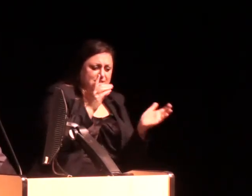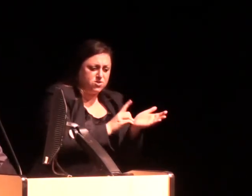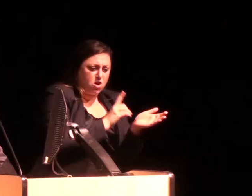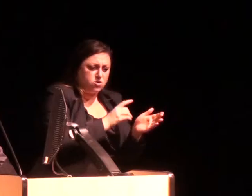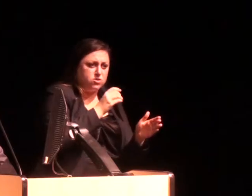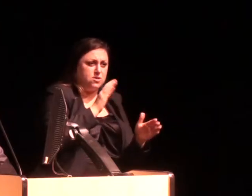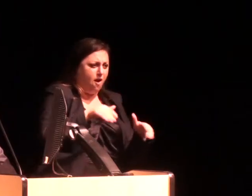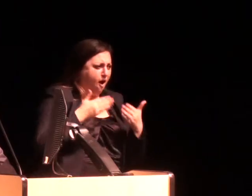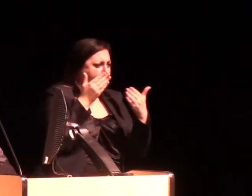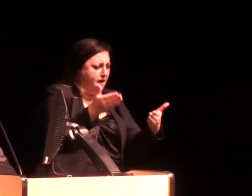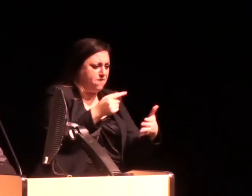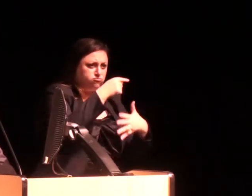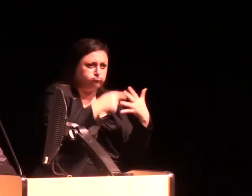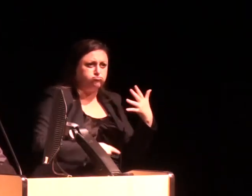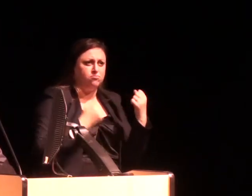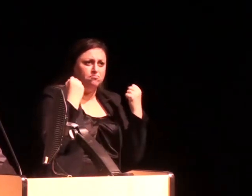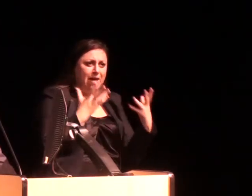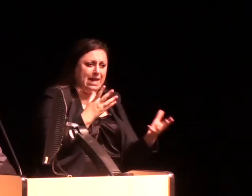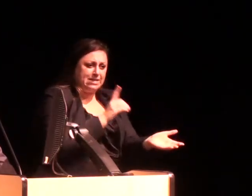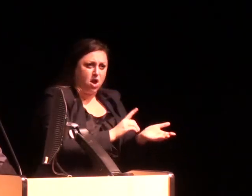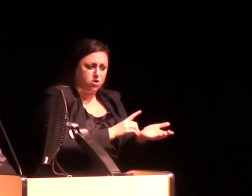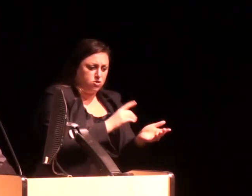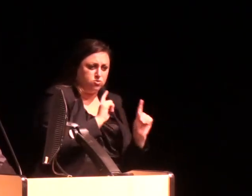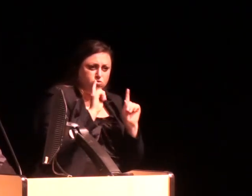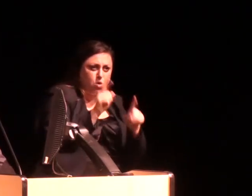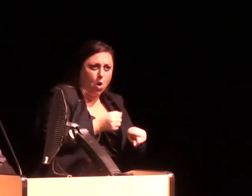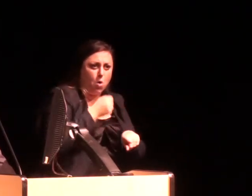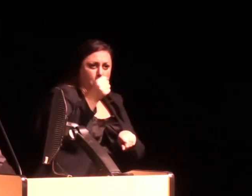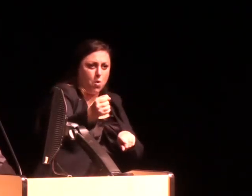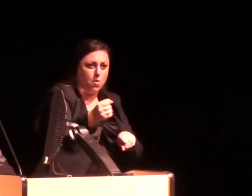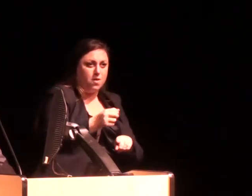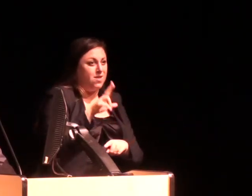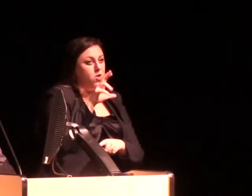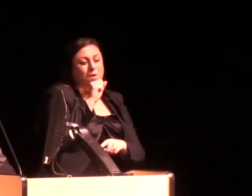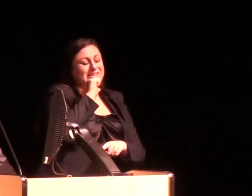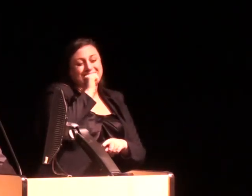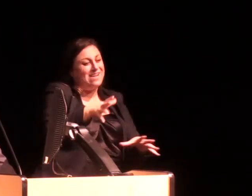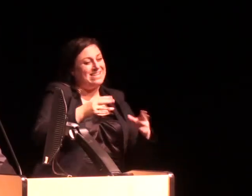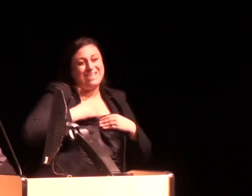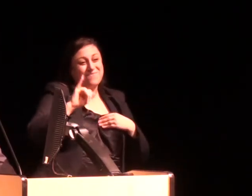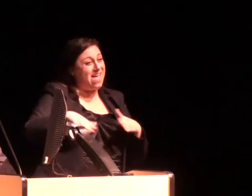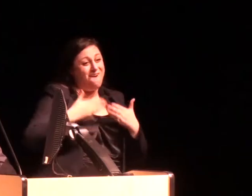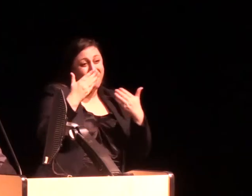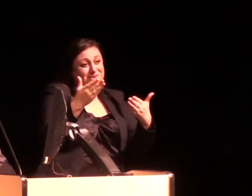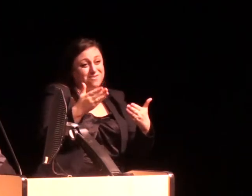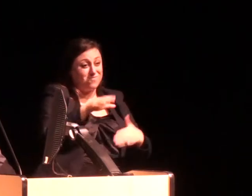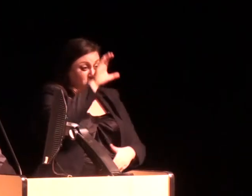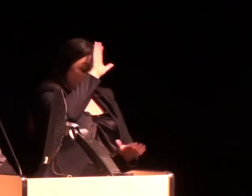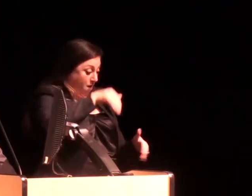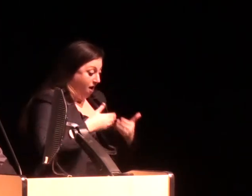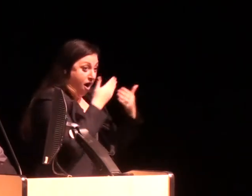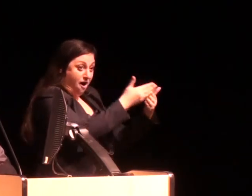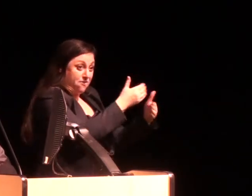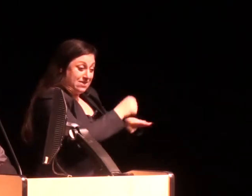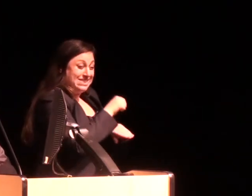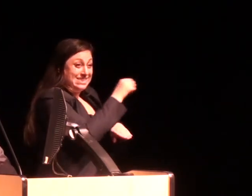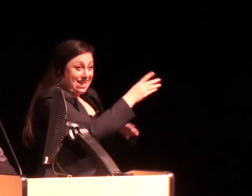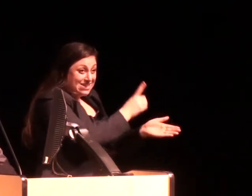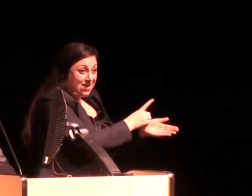offered to send doctors to New Orleans. The United States didn't take Havana up on that offer. They say at the time it was